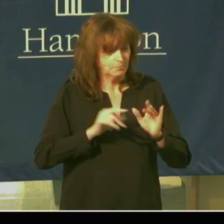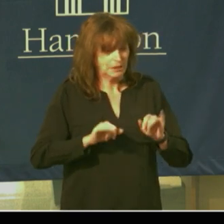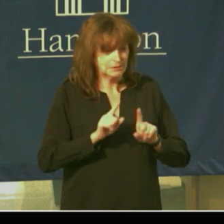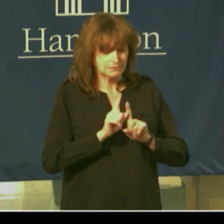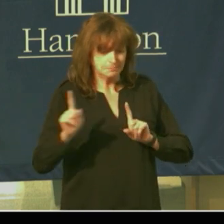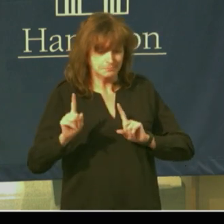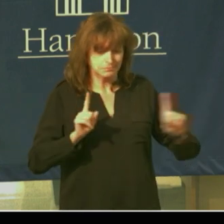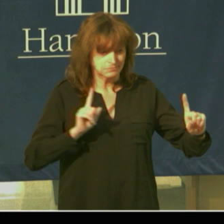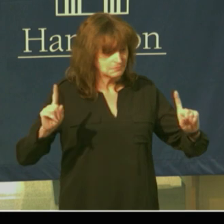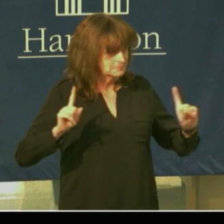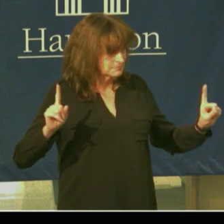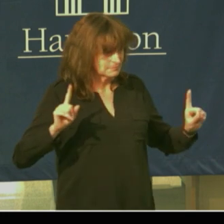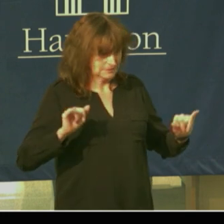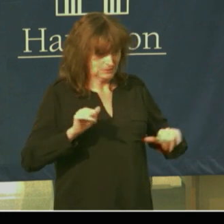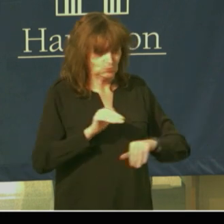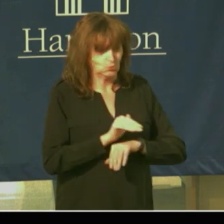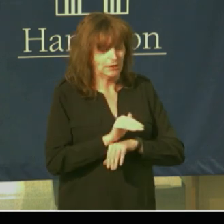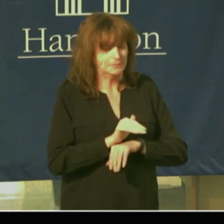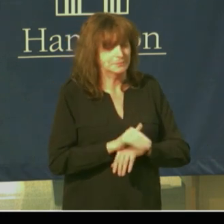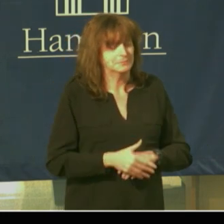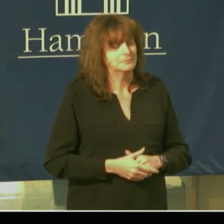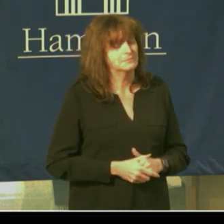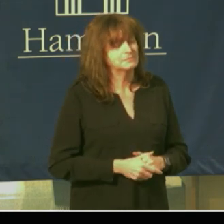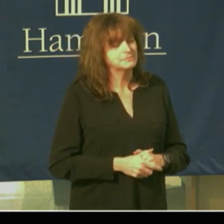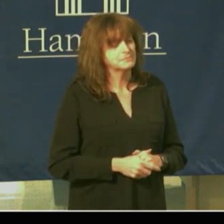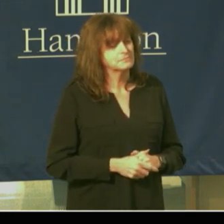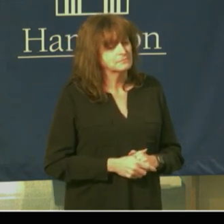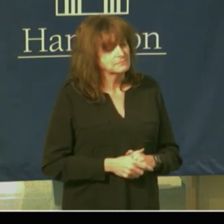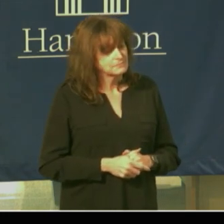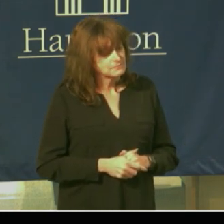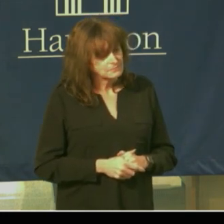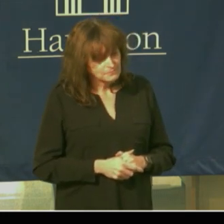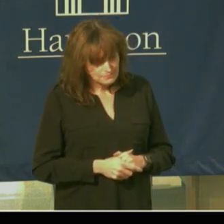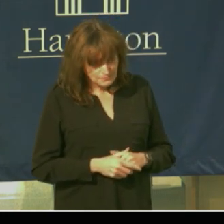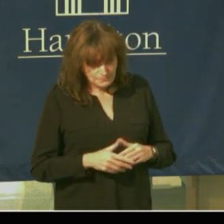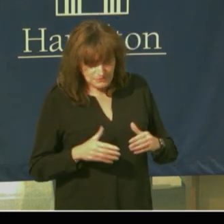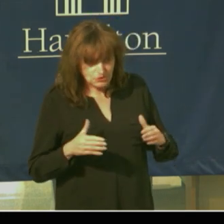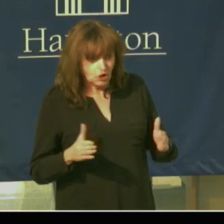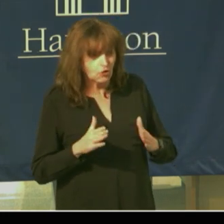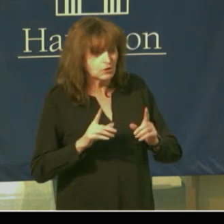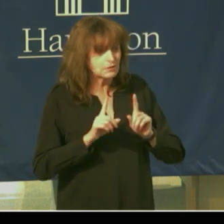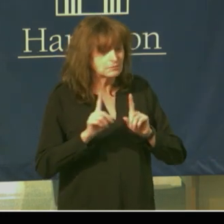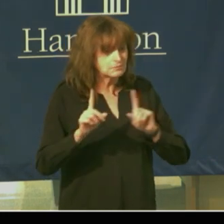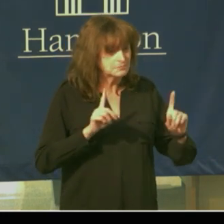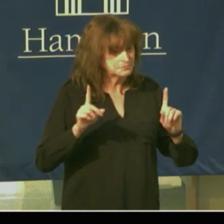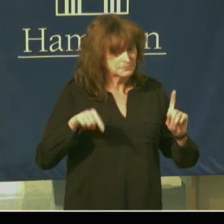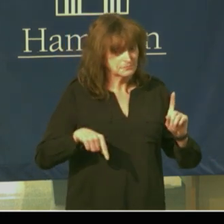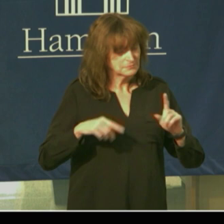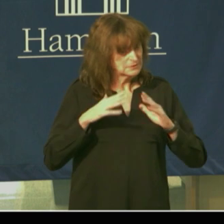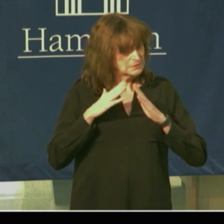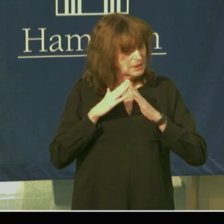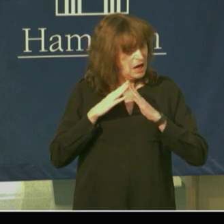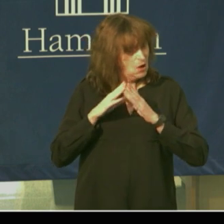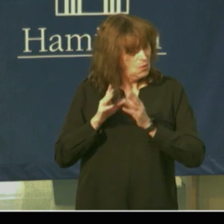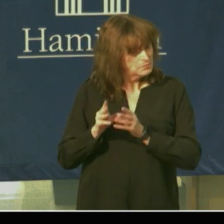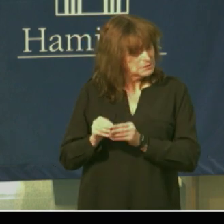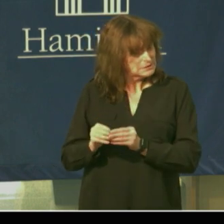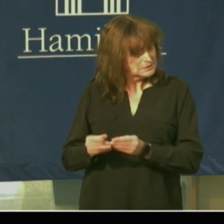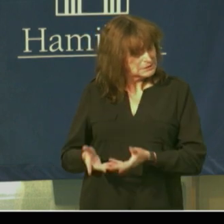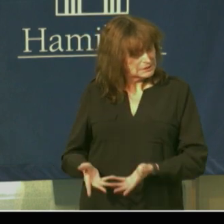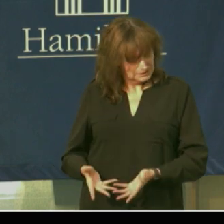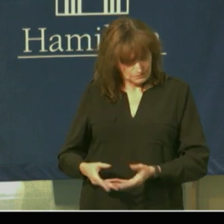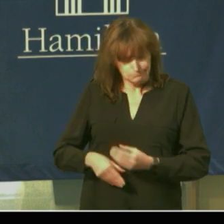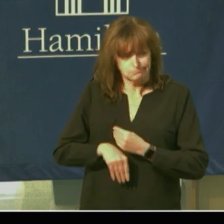broadcast. In order to promote social distancing, the town hall is entirely virtual. Only essential personnel are